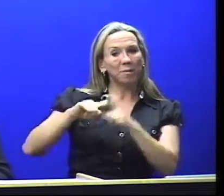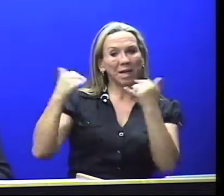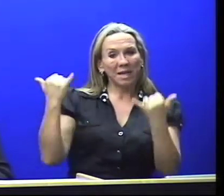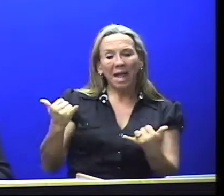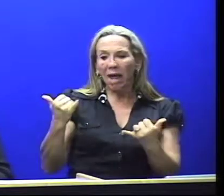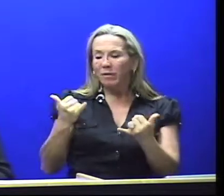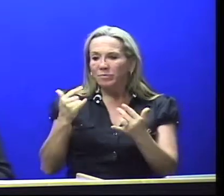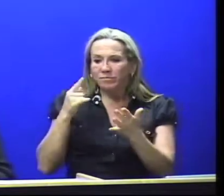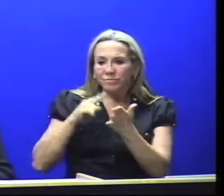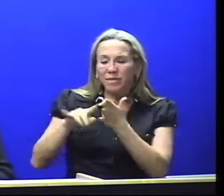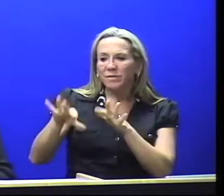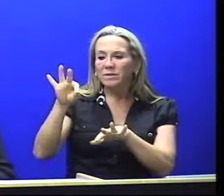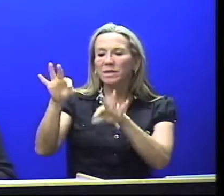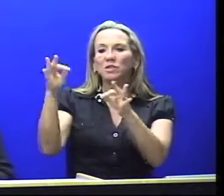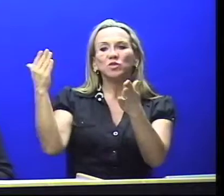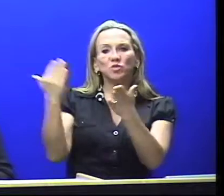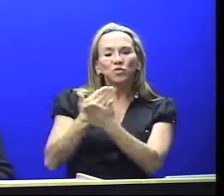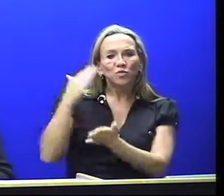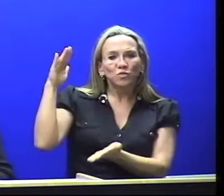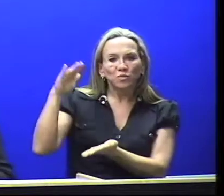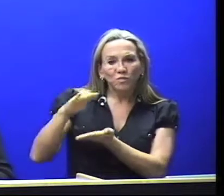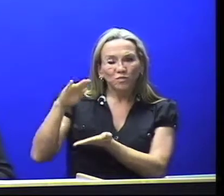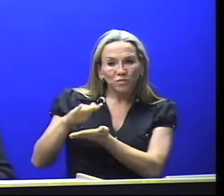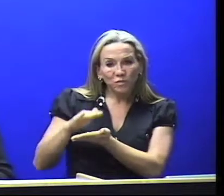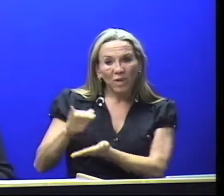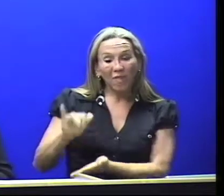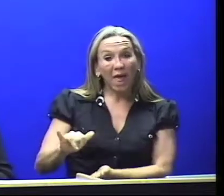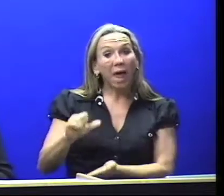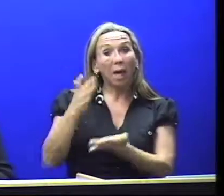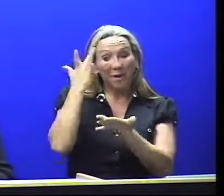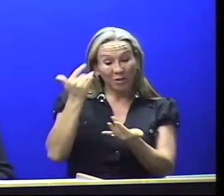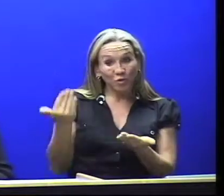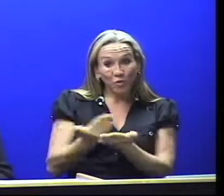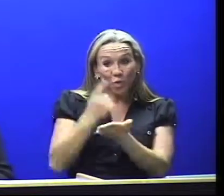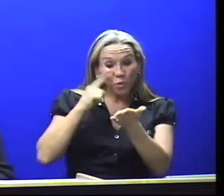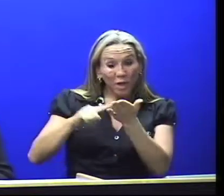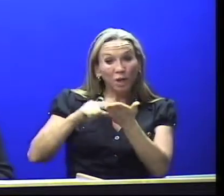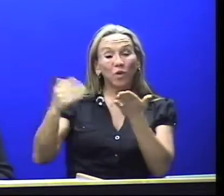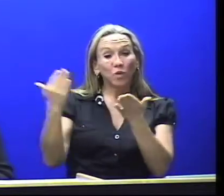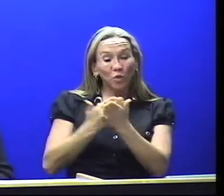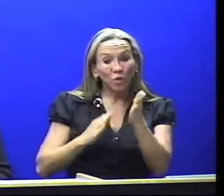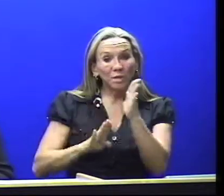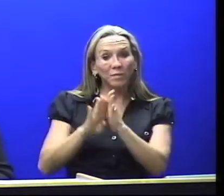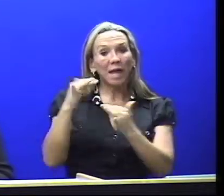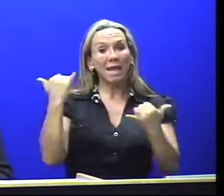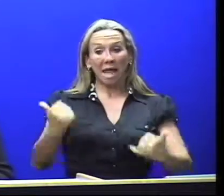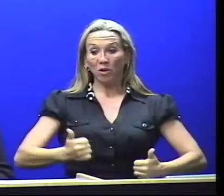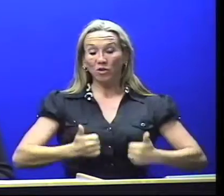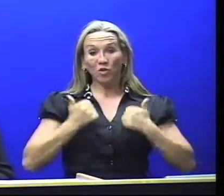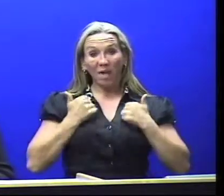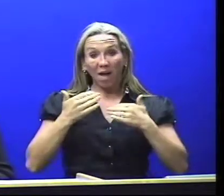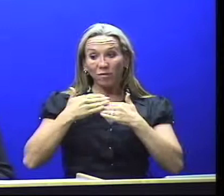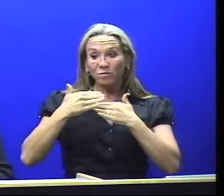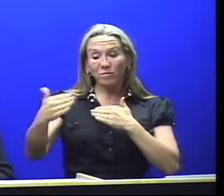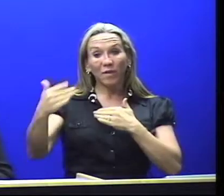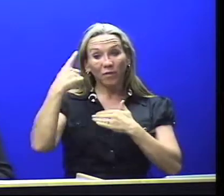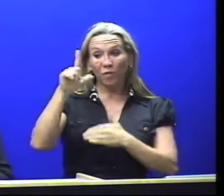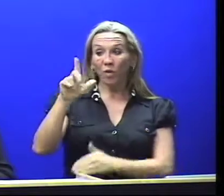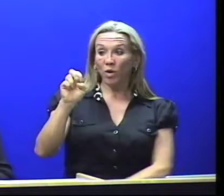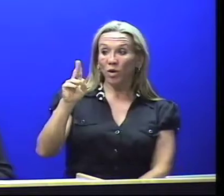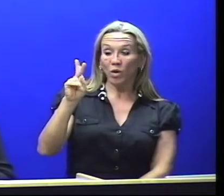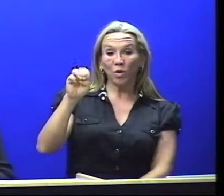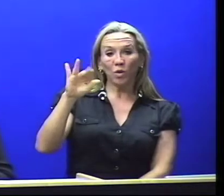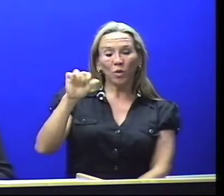developments, the survival rates of leukemia have gone up over the years. So more people are